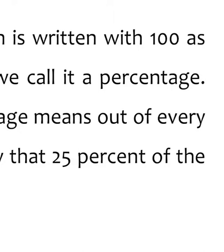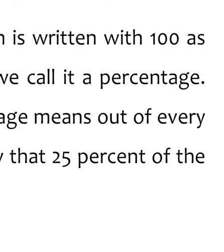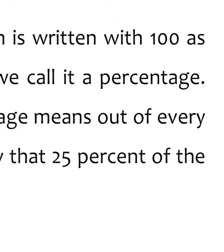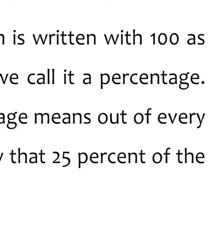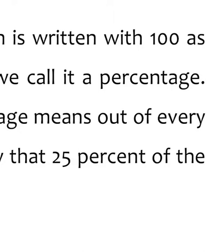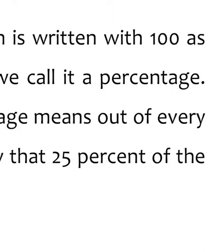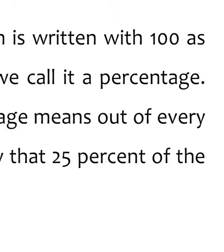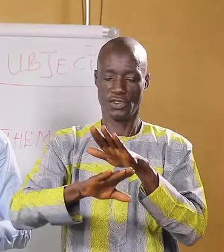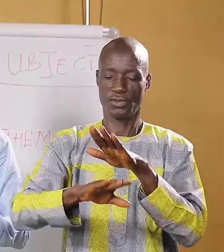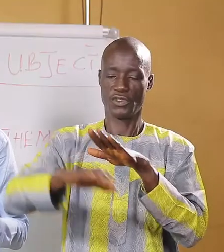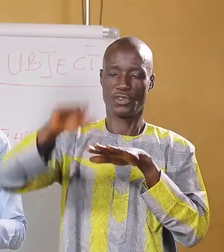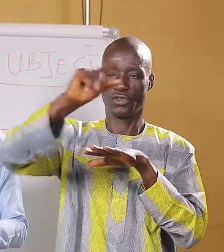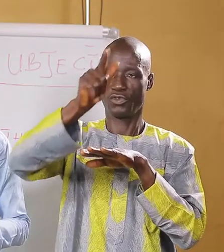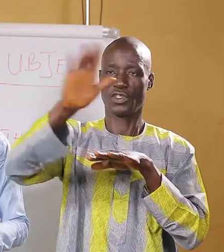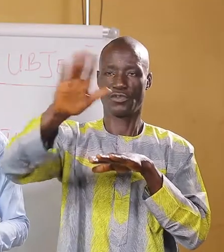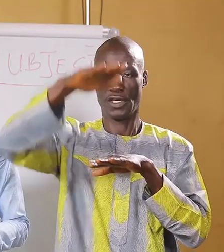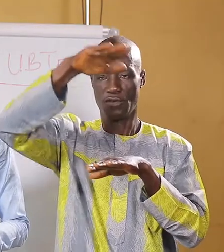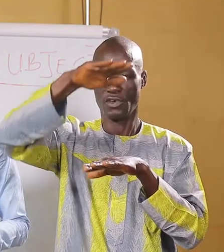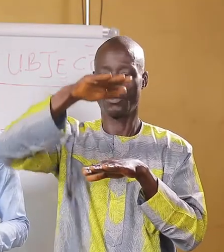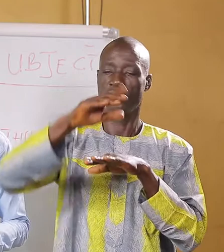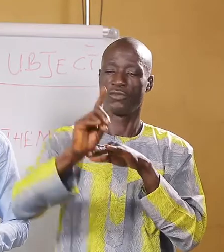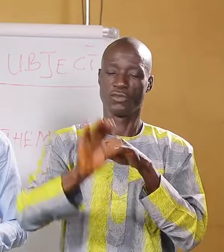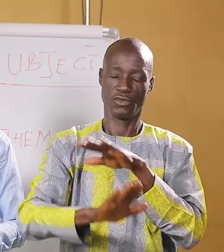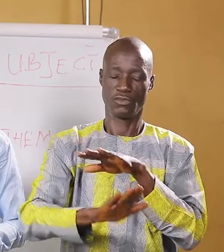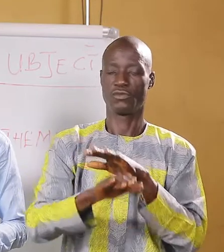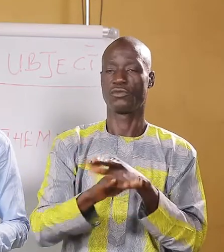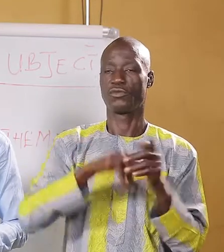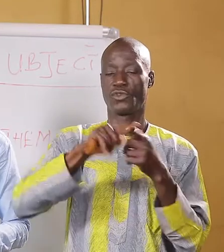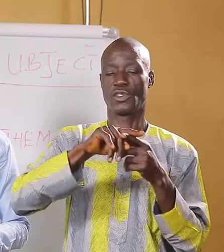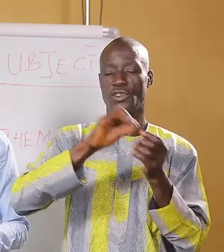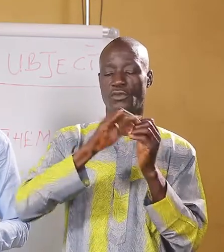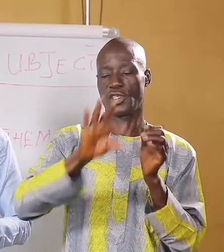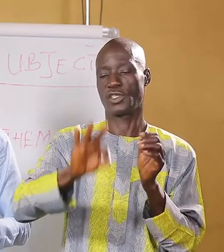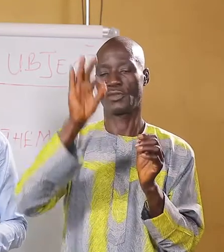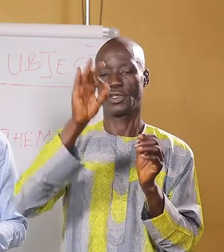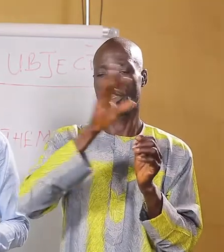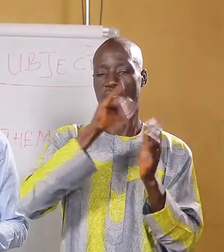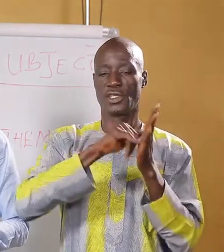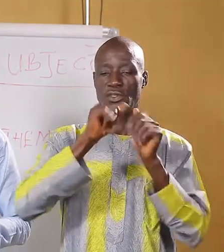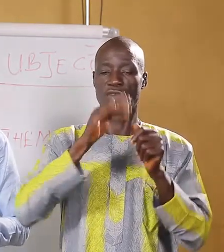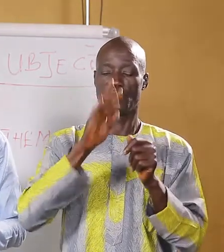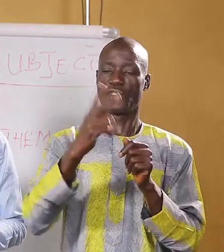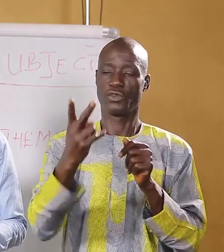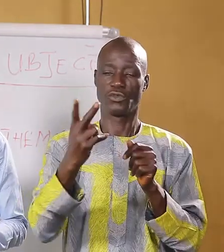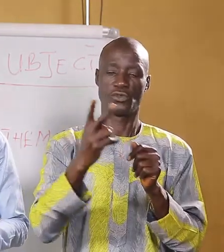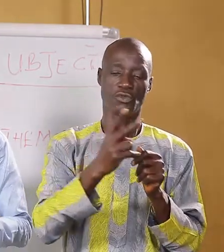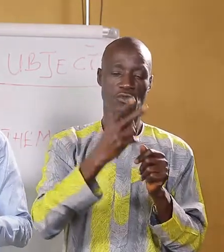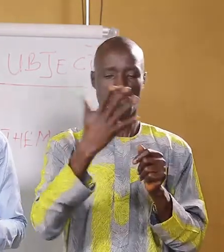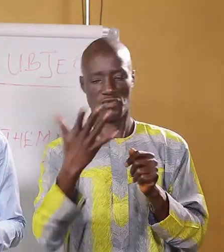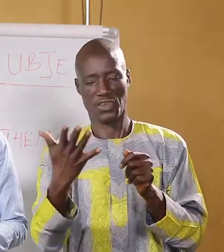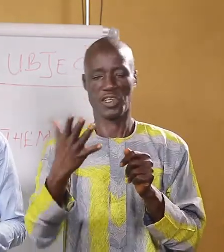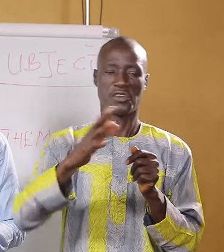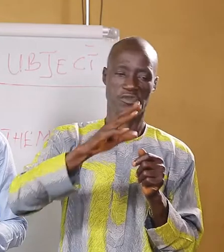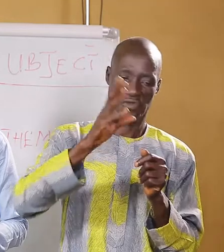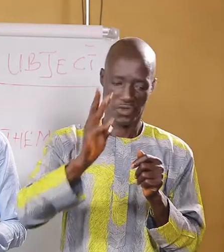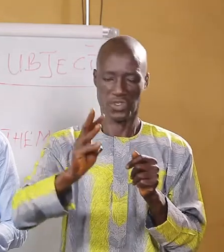as the denominator. So when a number is picked, and it could be 2, it could be 5, it could be